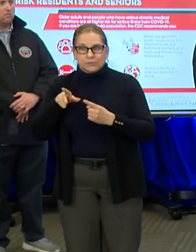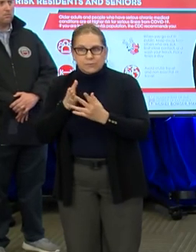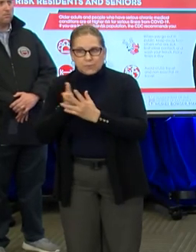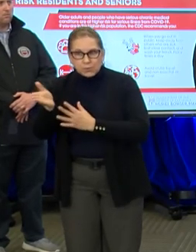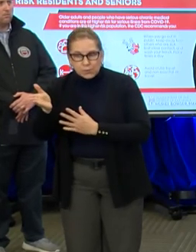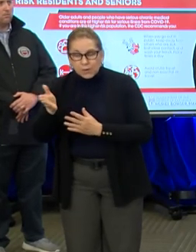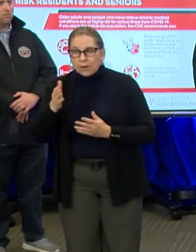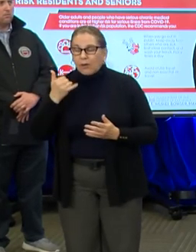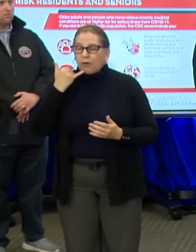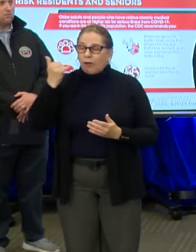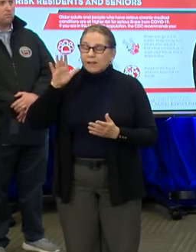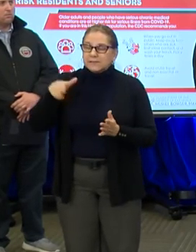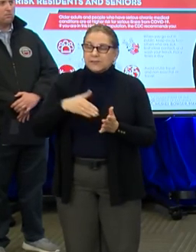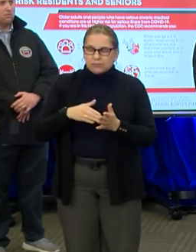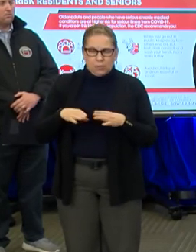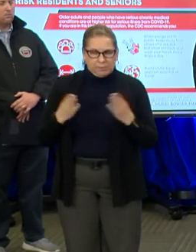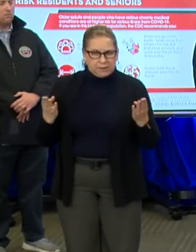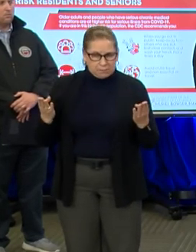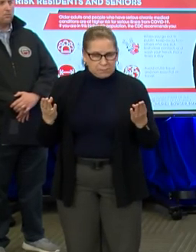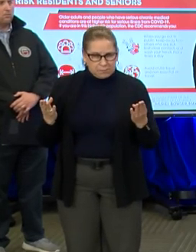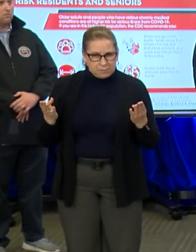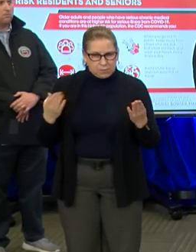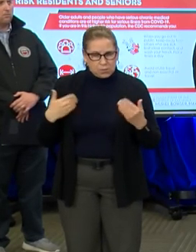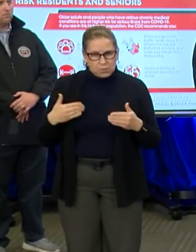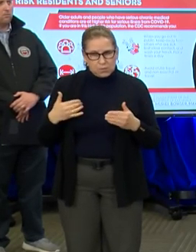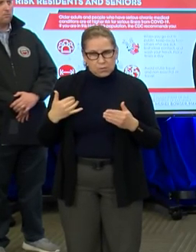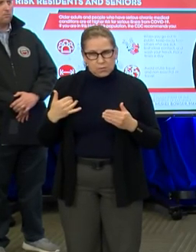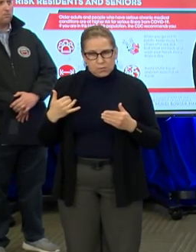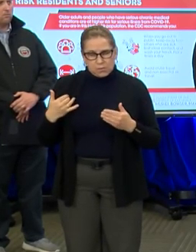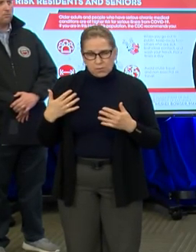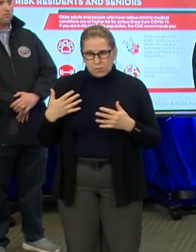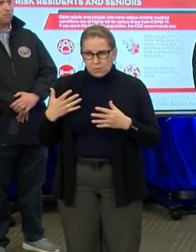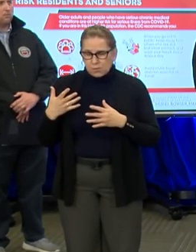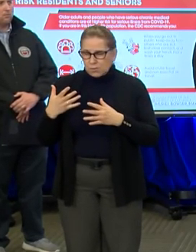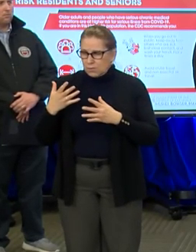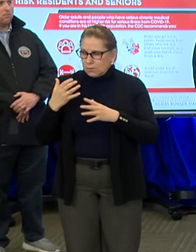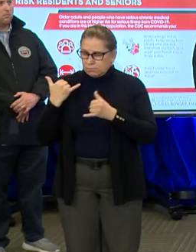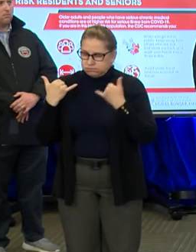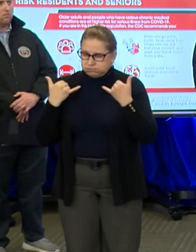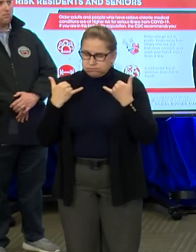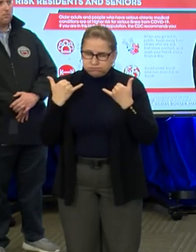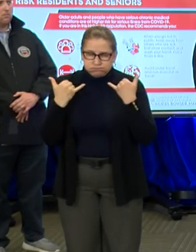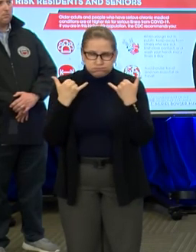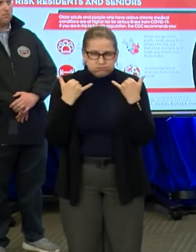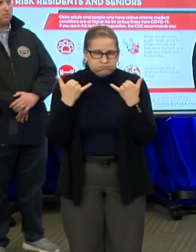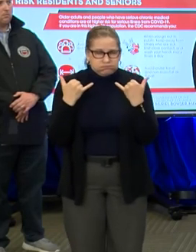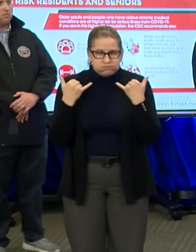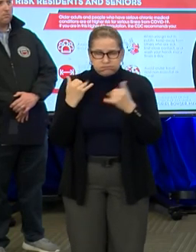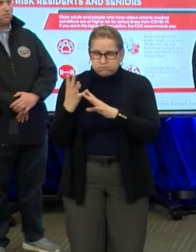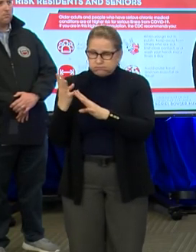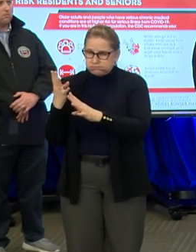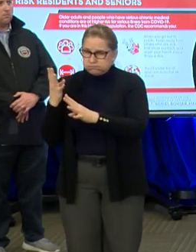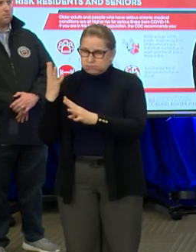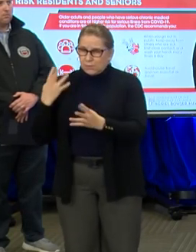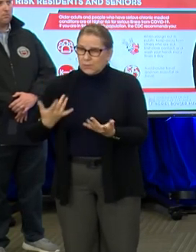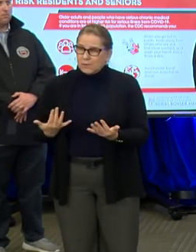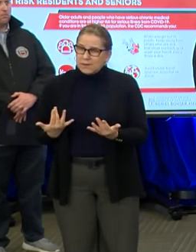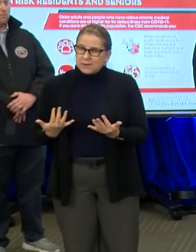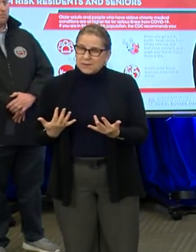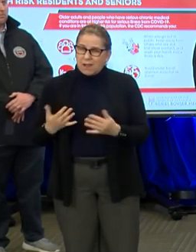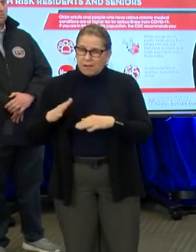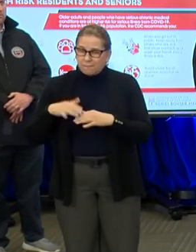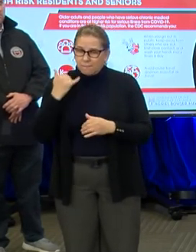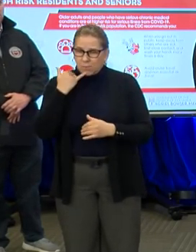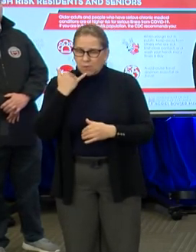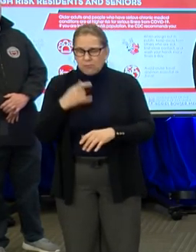still being stretched to its limits, so there are long wait times. So right now our recommendation to everyone is to use